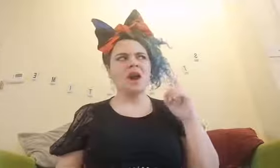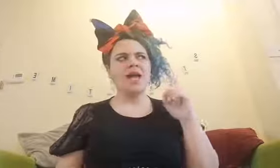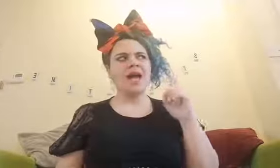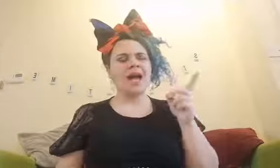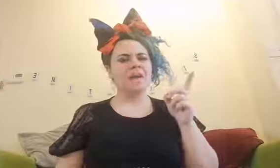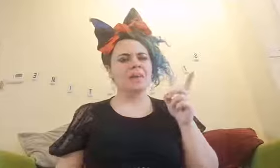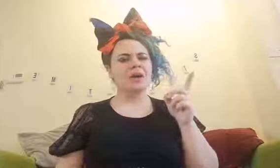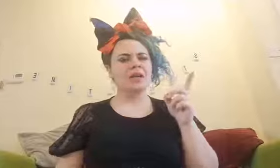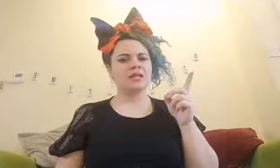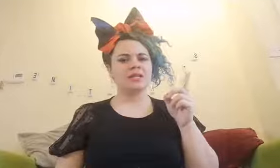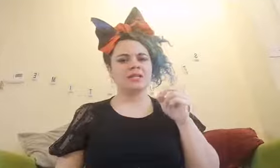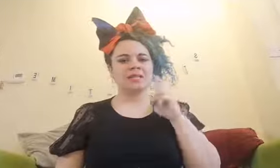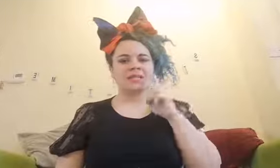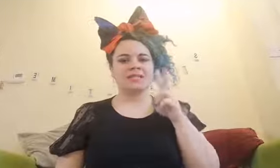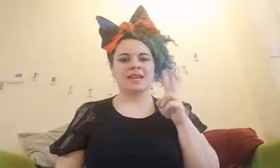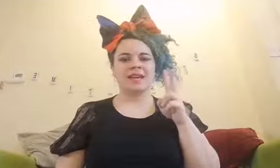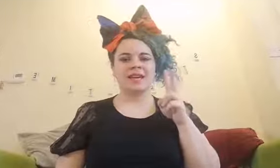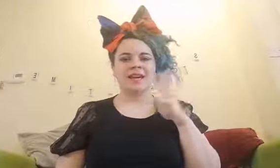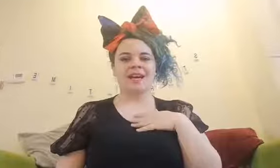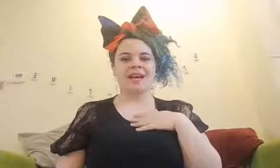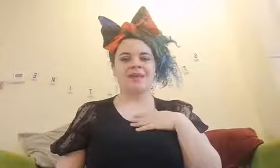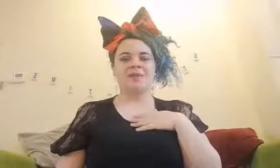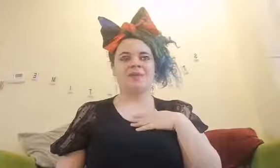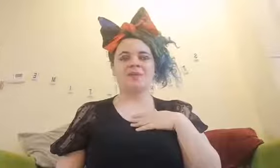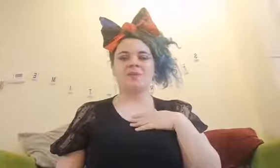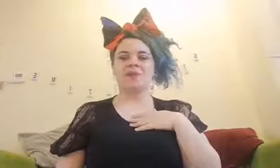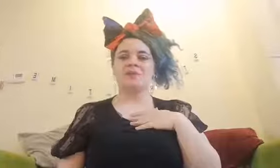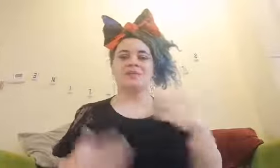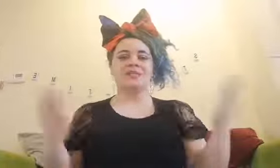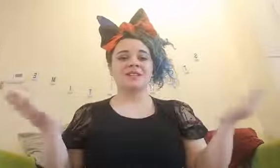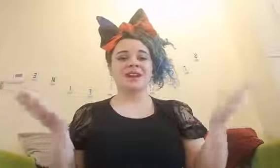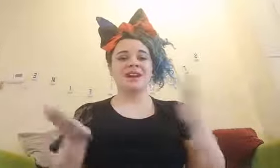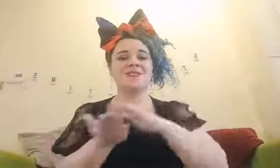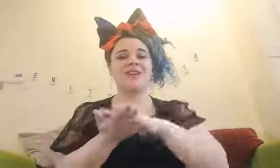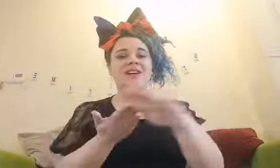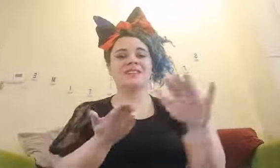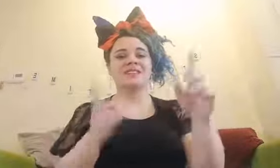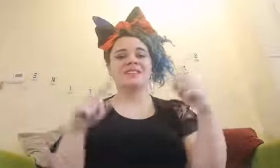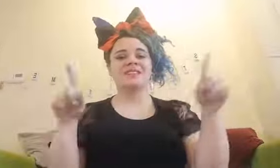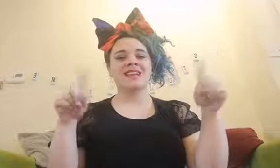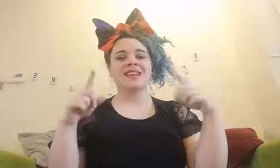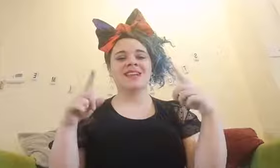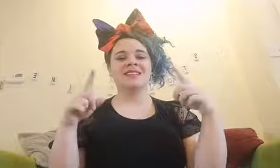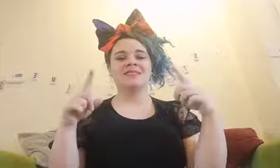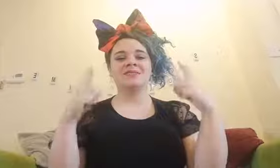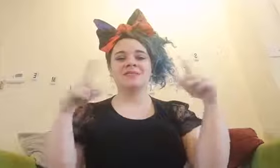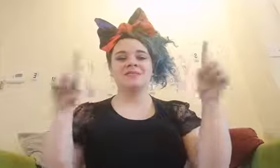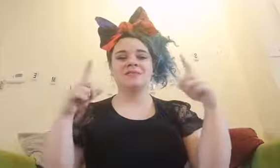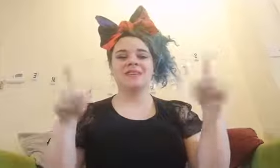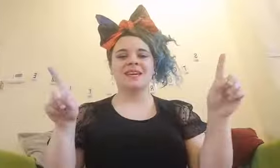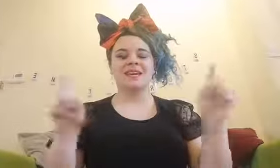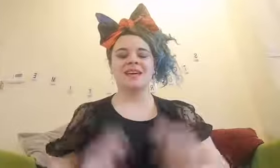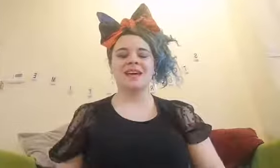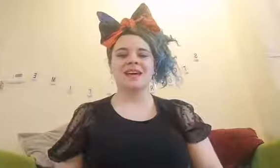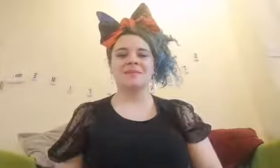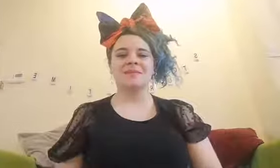I am just gonna say we don't have Hertie today to do the music.